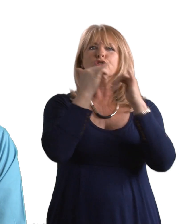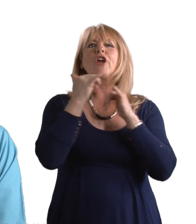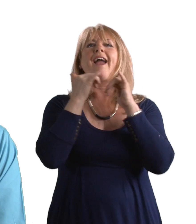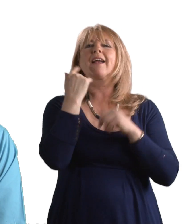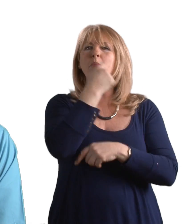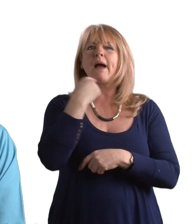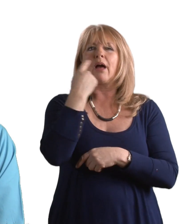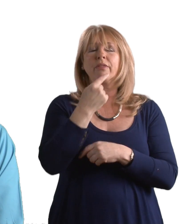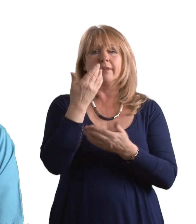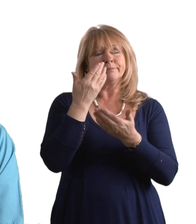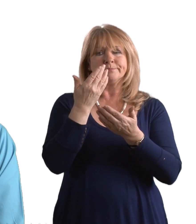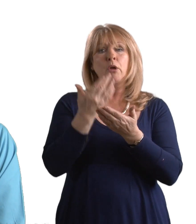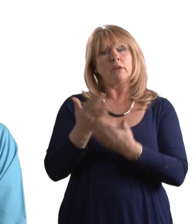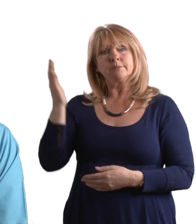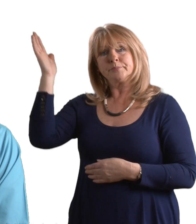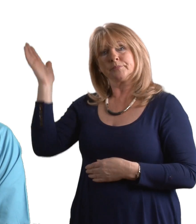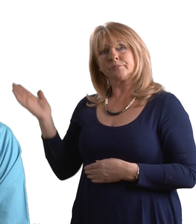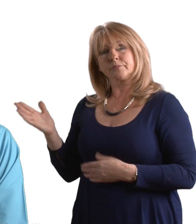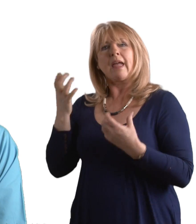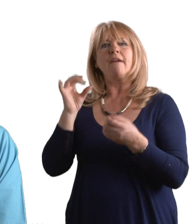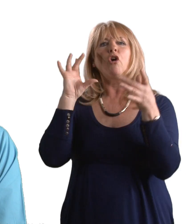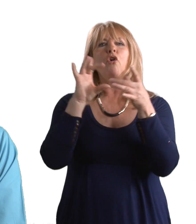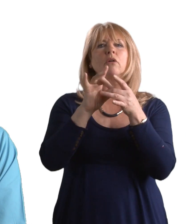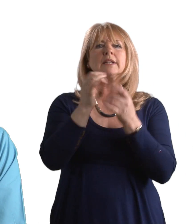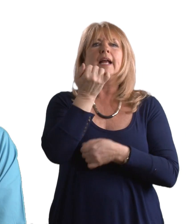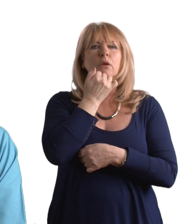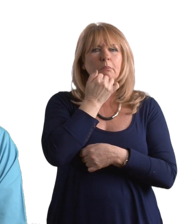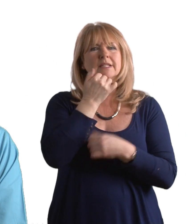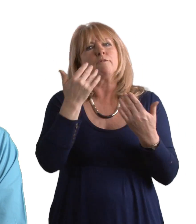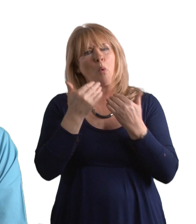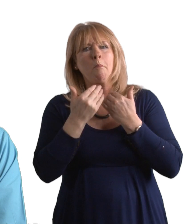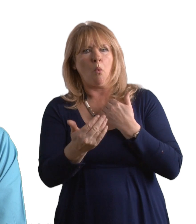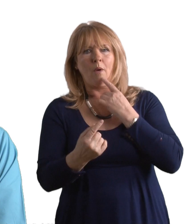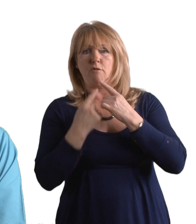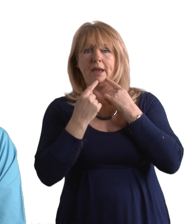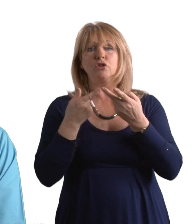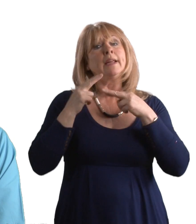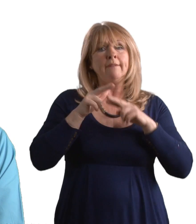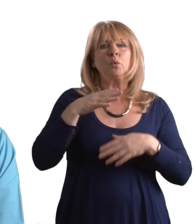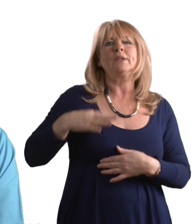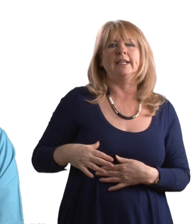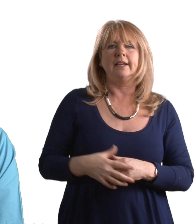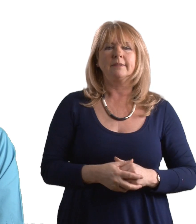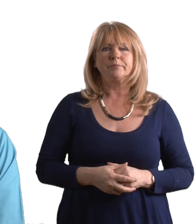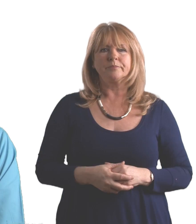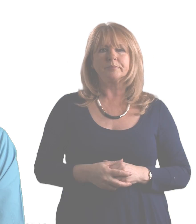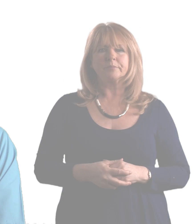reassuring. On the screen you can see some contact numbers and websites for further information.